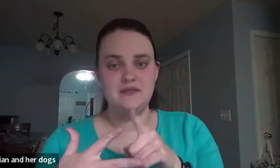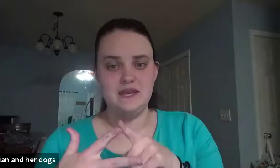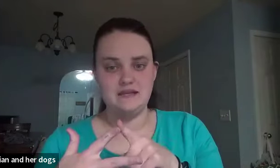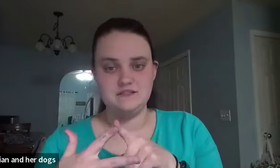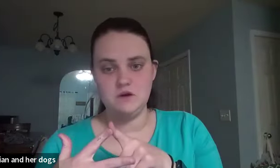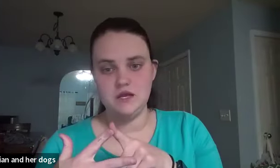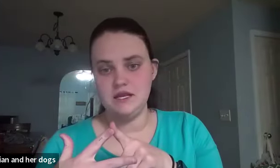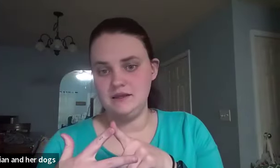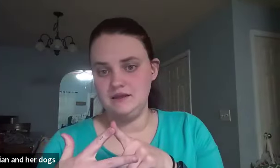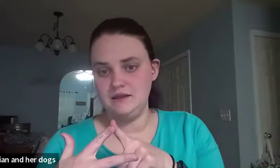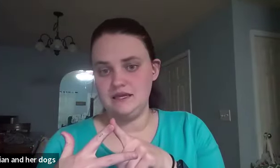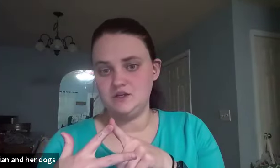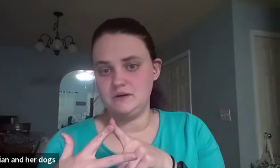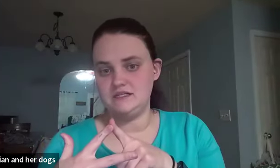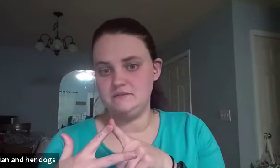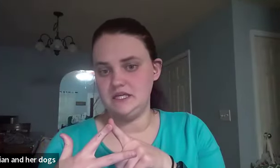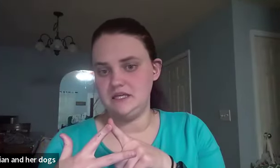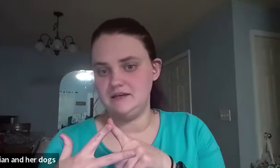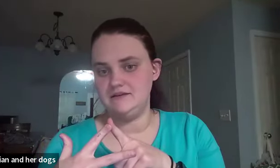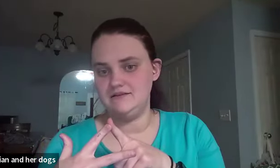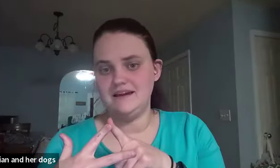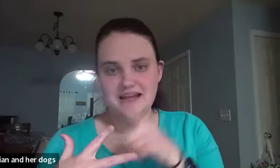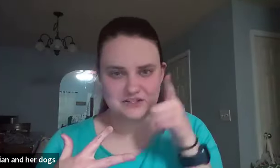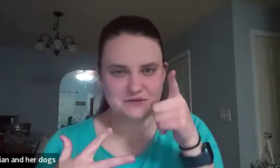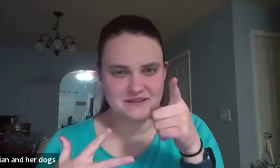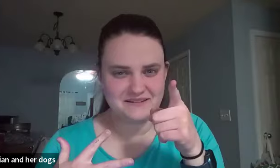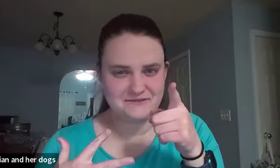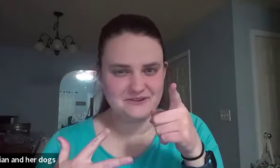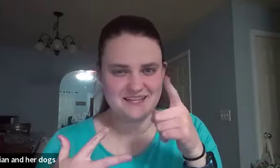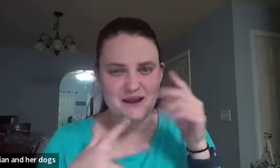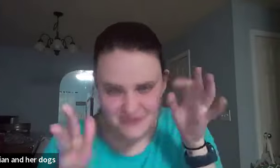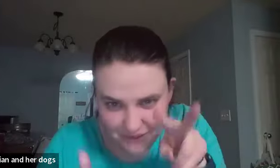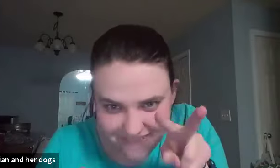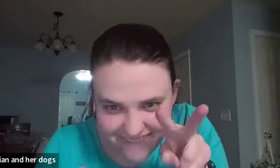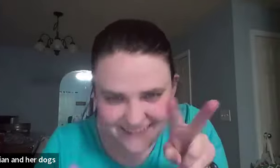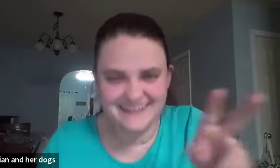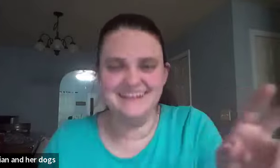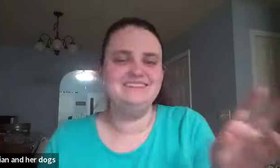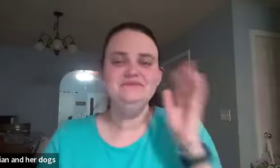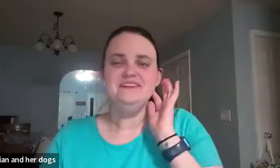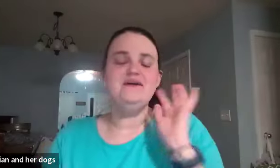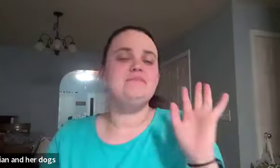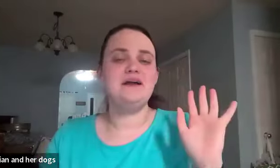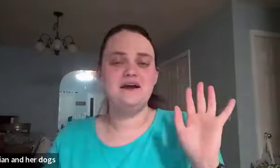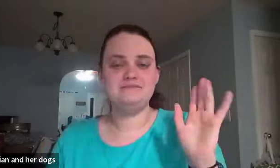The next one is going to be, I saw you immediately leaning forward. That's why I was like, what? But